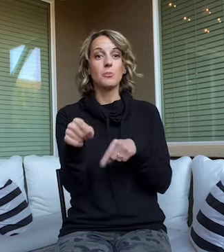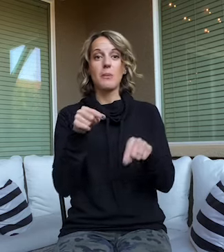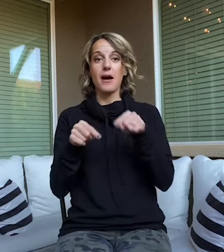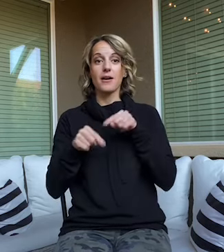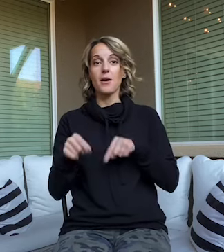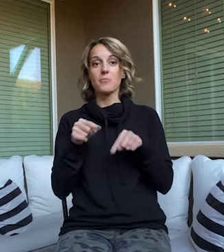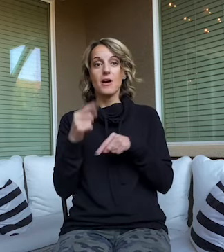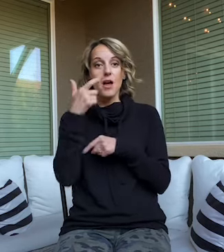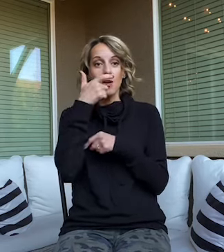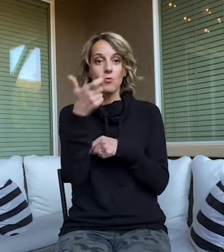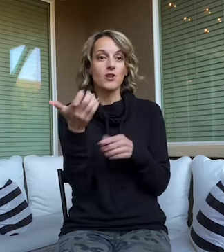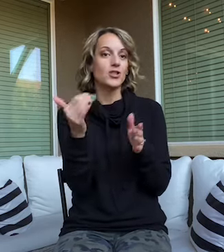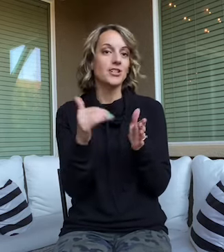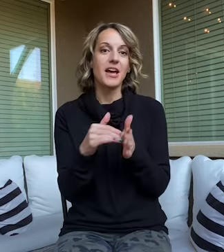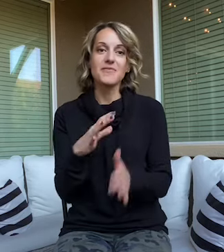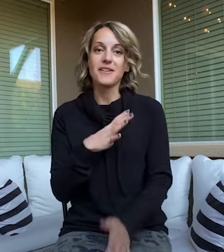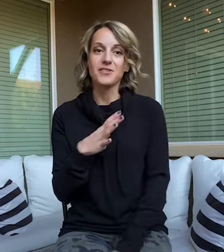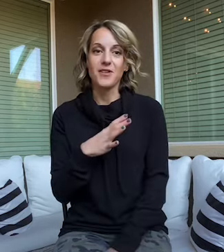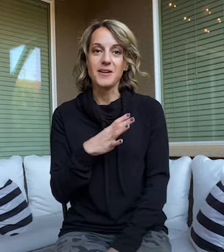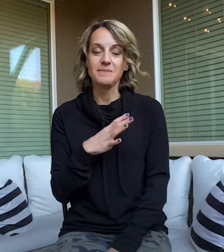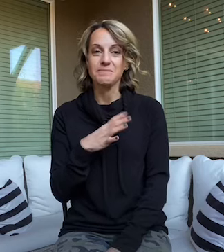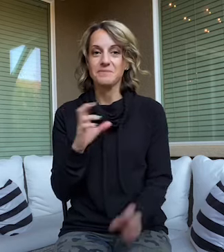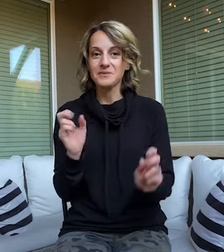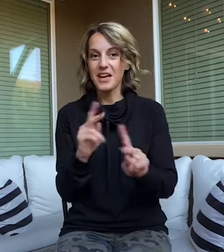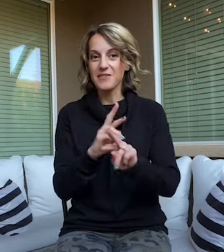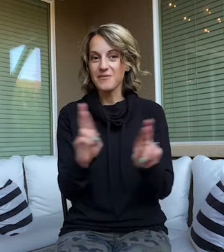back up and watch it again, that's fine. Okay, we ready?